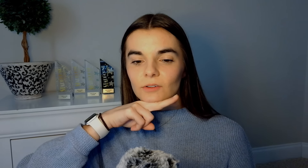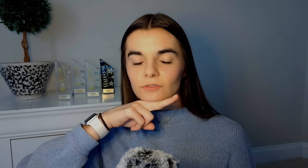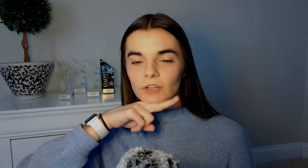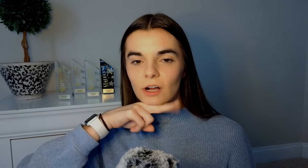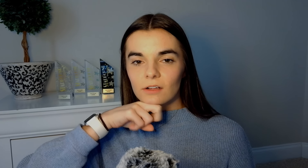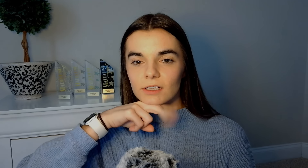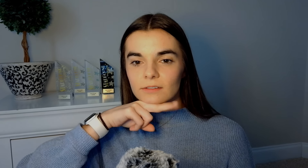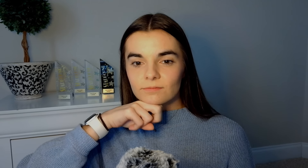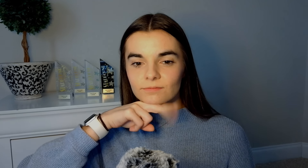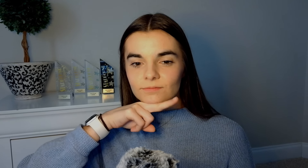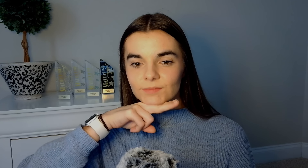Frog.